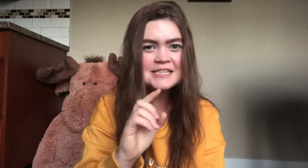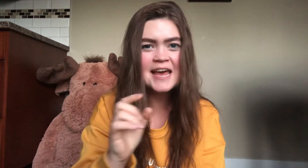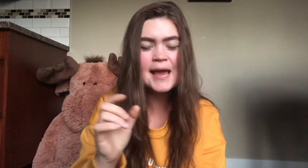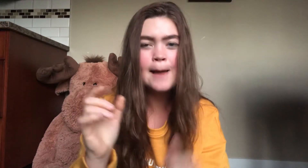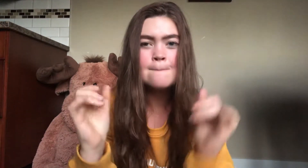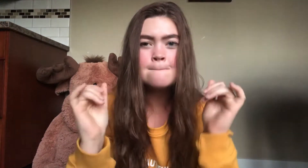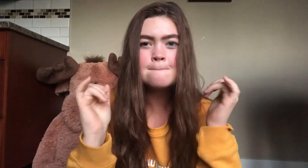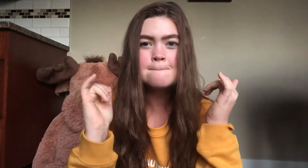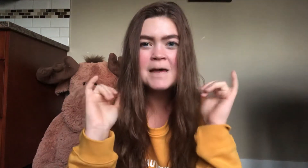say,